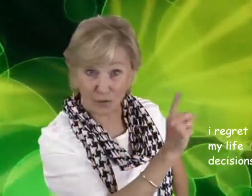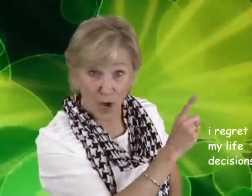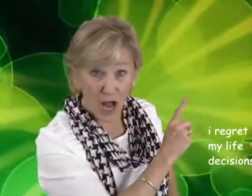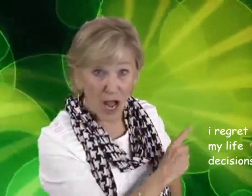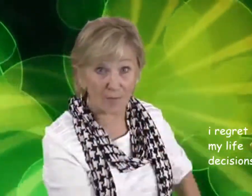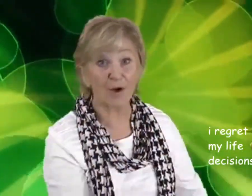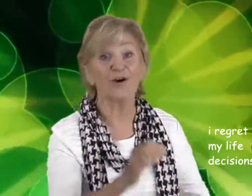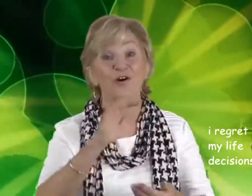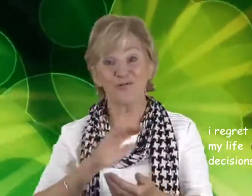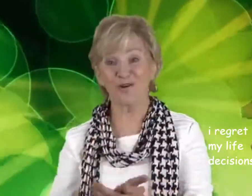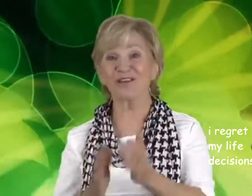trouble.